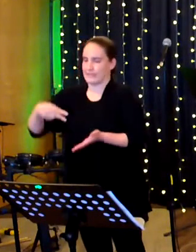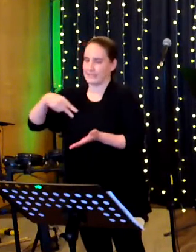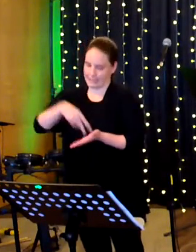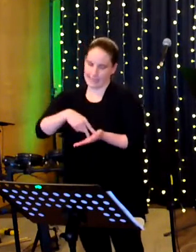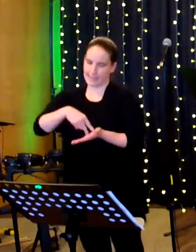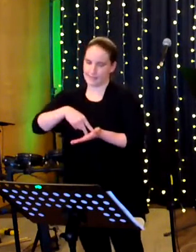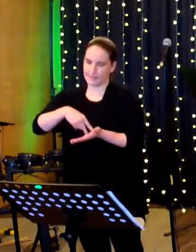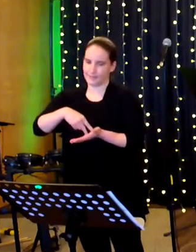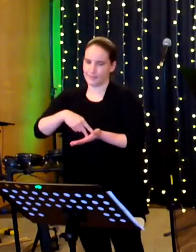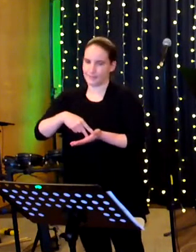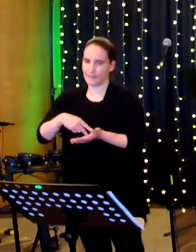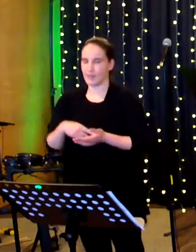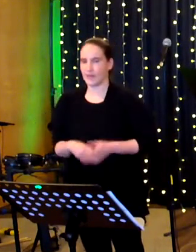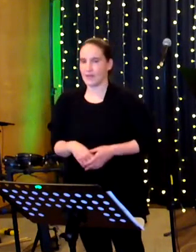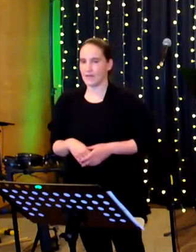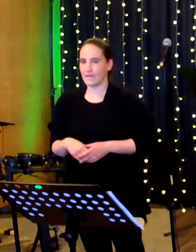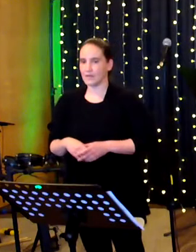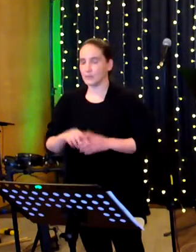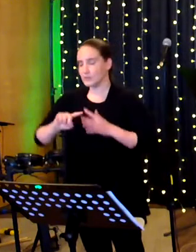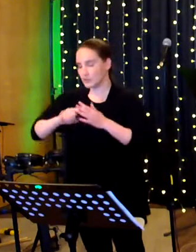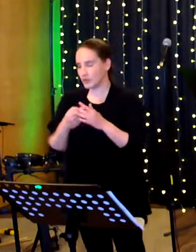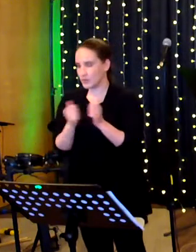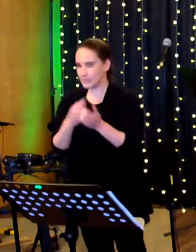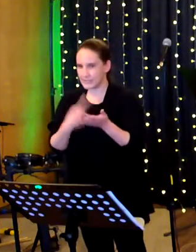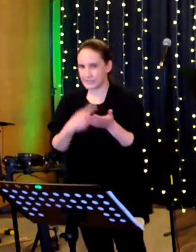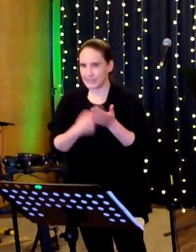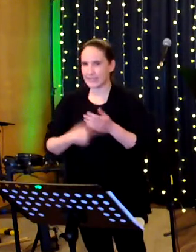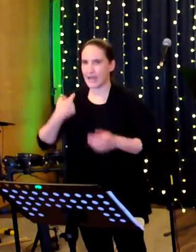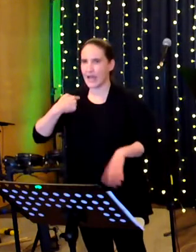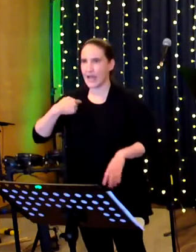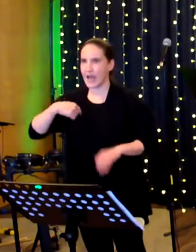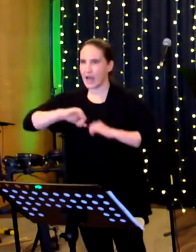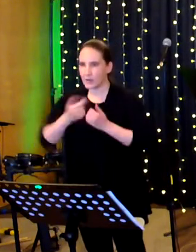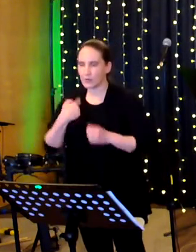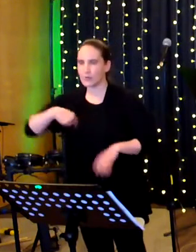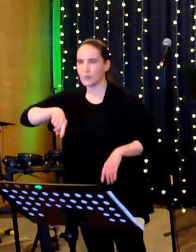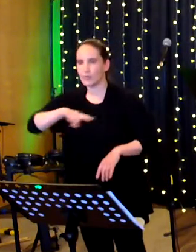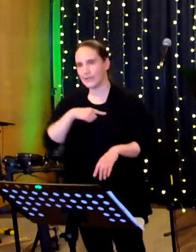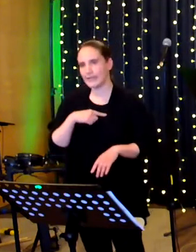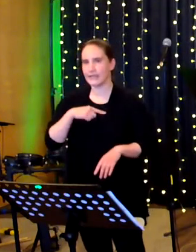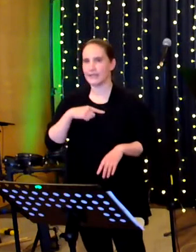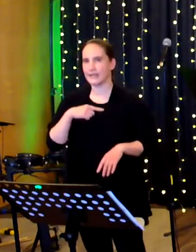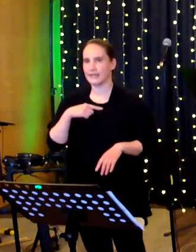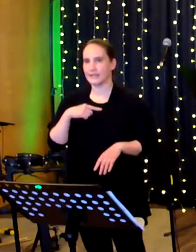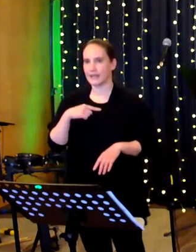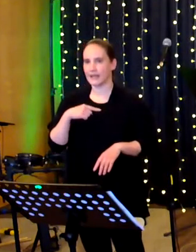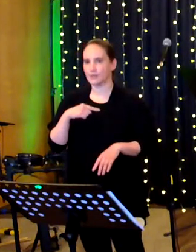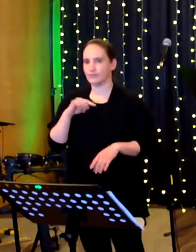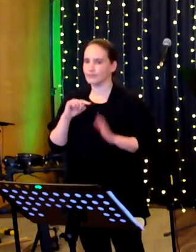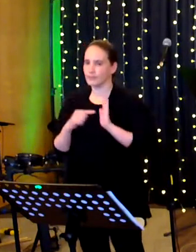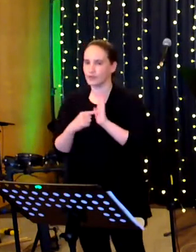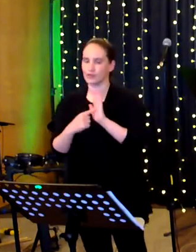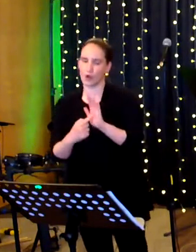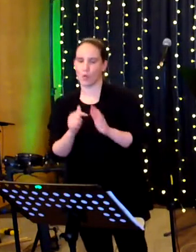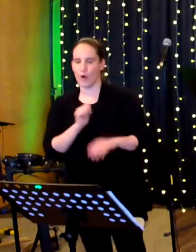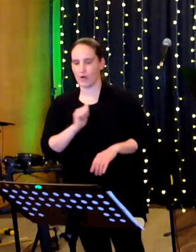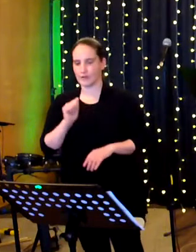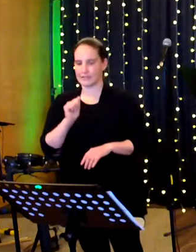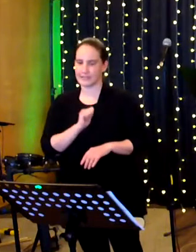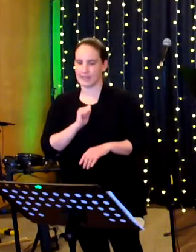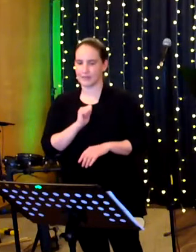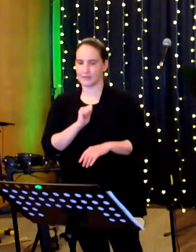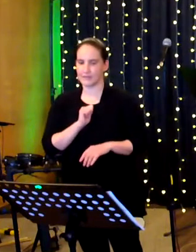stand out in the right ways, at the right time, and for the right reason. And then in week two, we talked about how we can